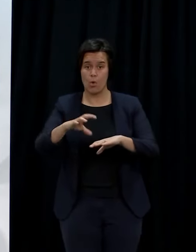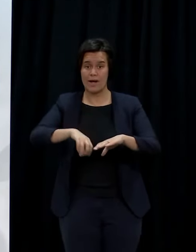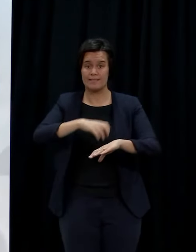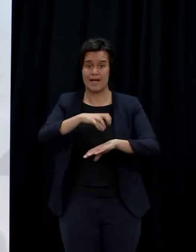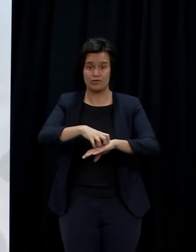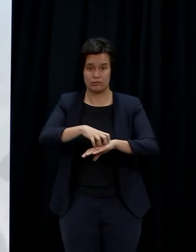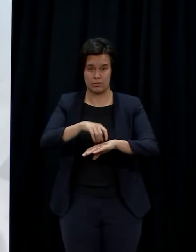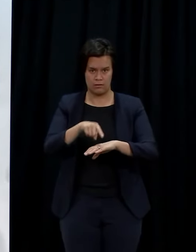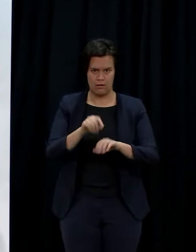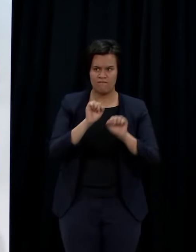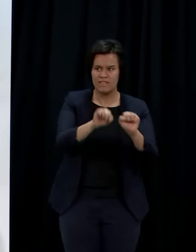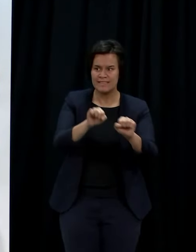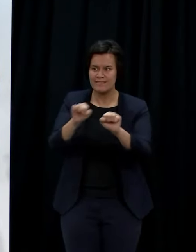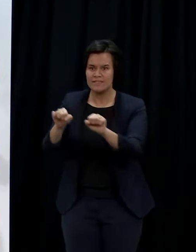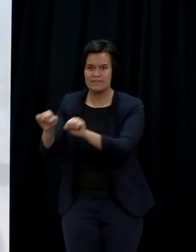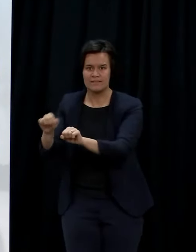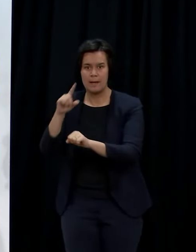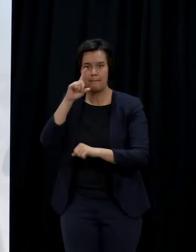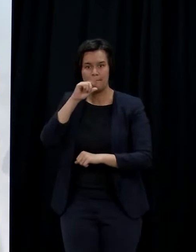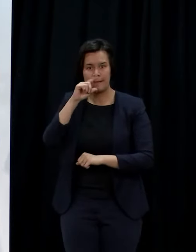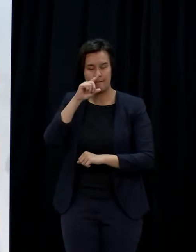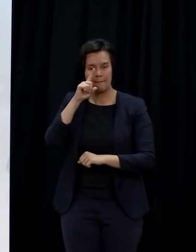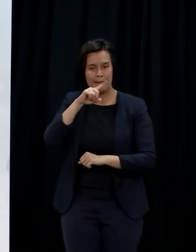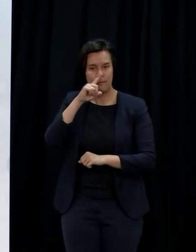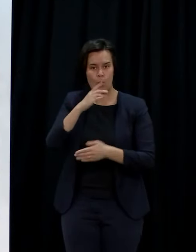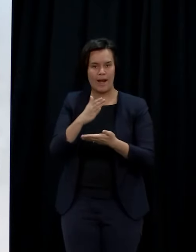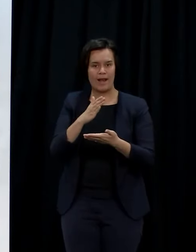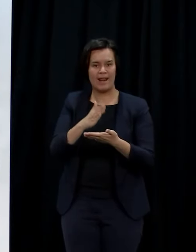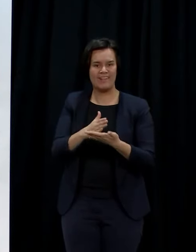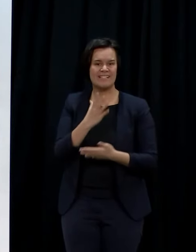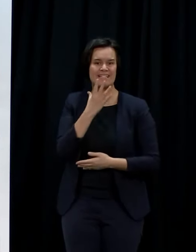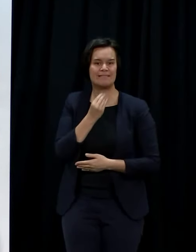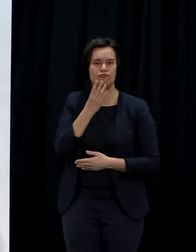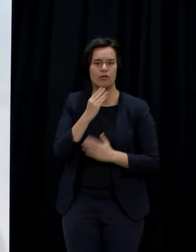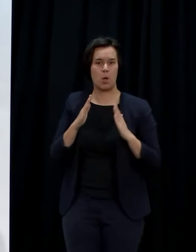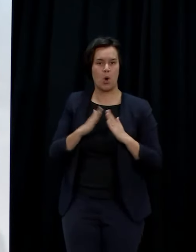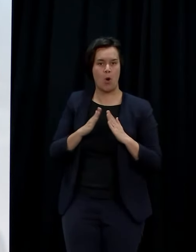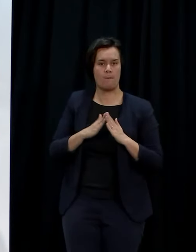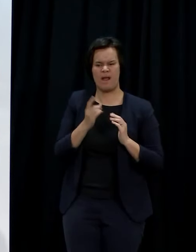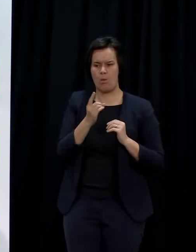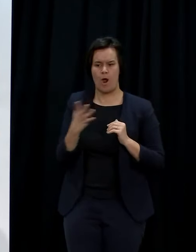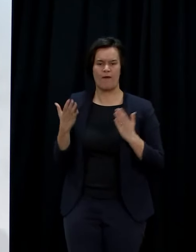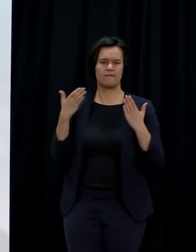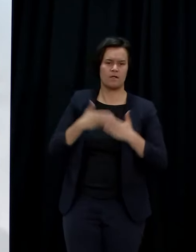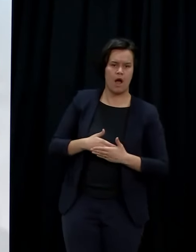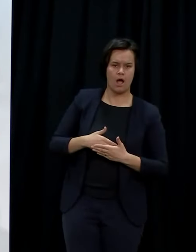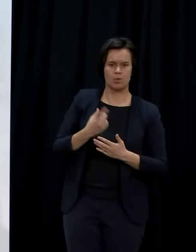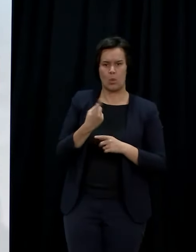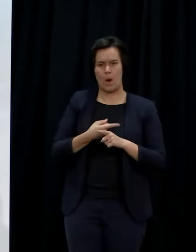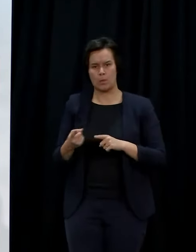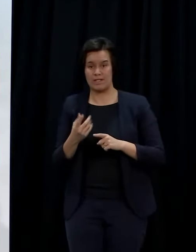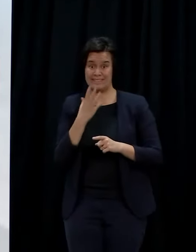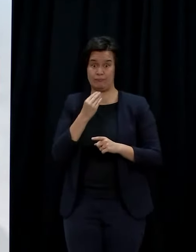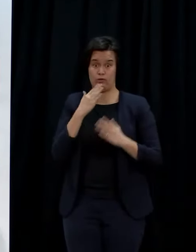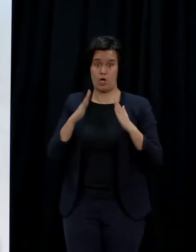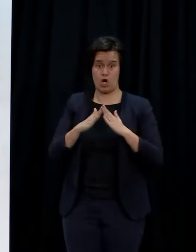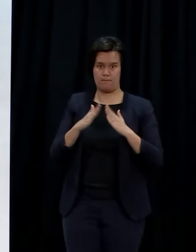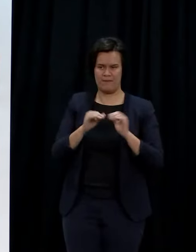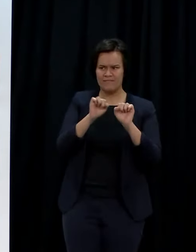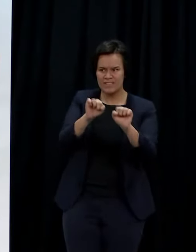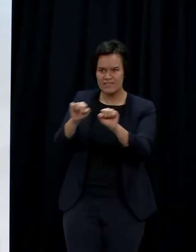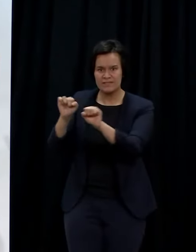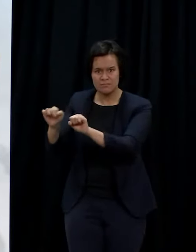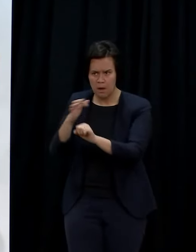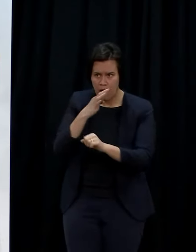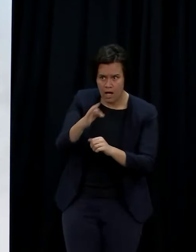housing sites and vaccinate there. They've vaccinated 63 people in that way. Providers are also offering transport to those